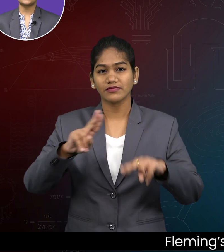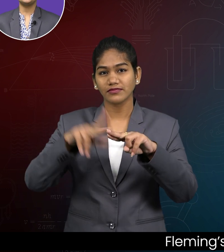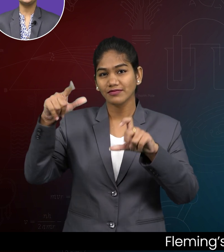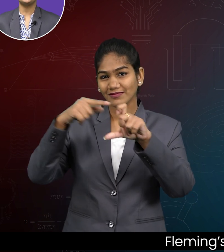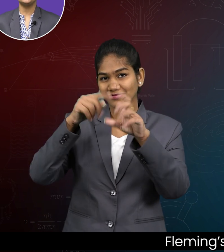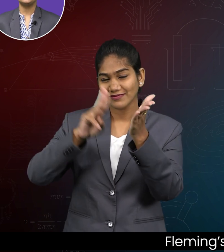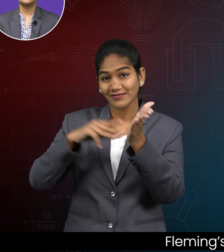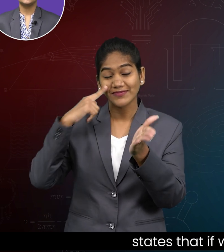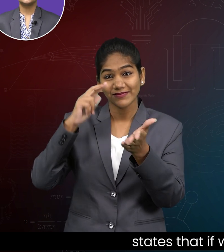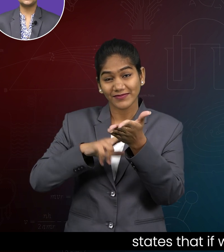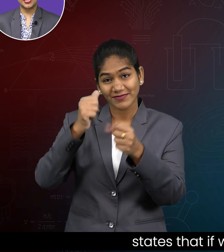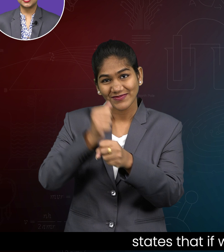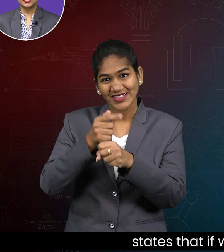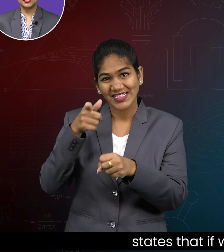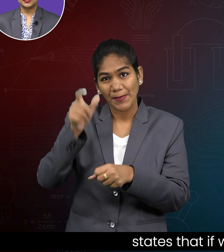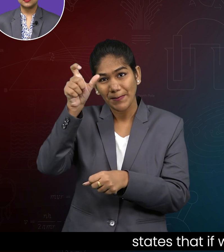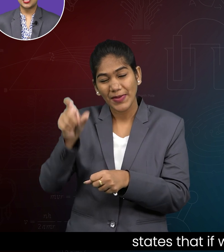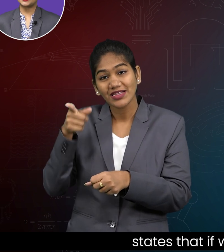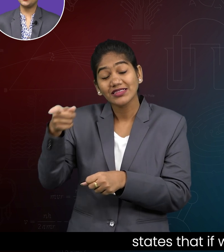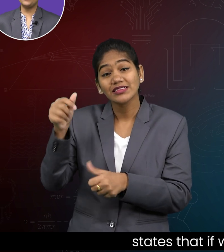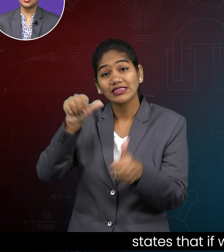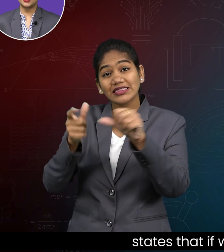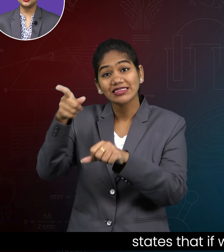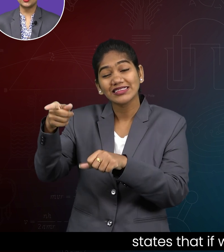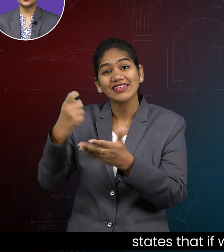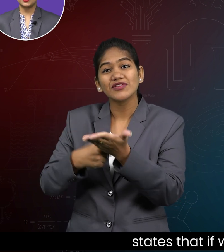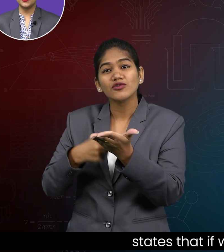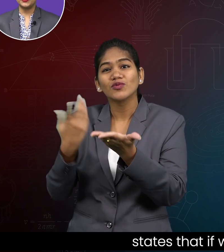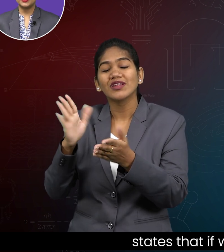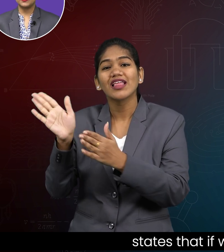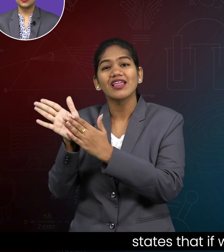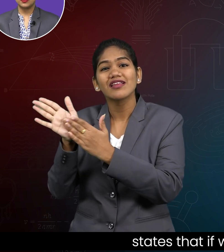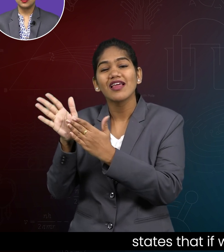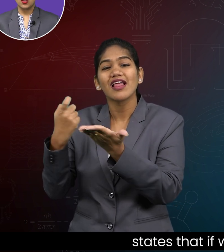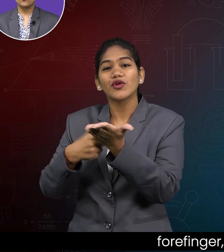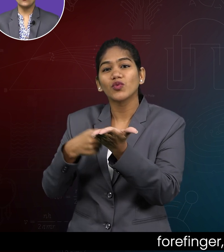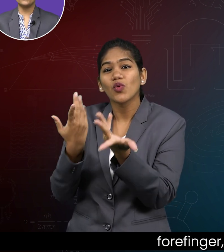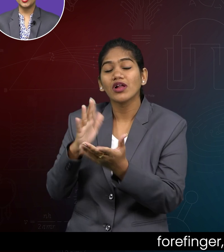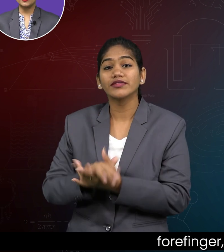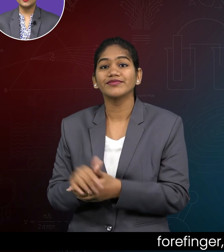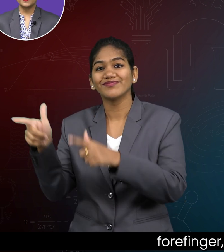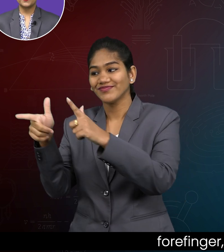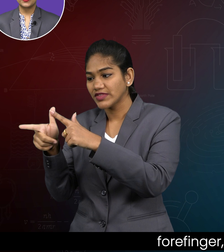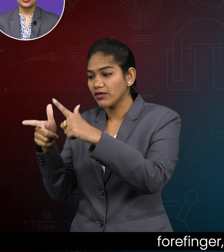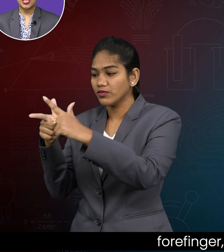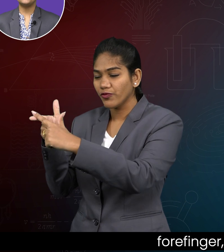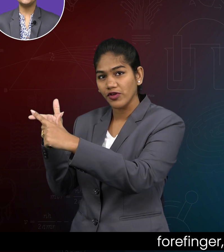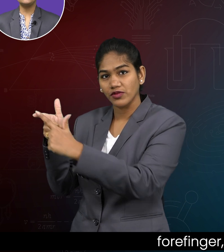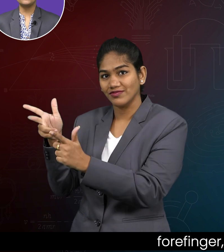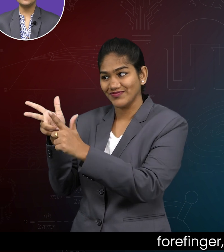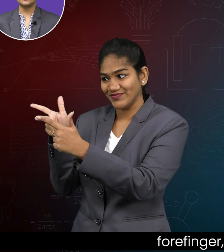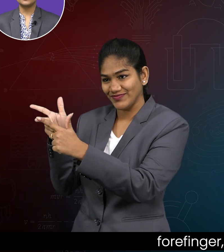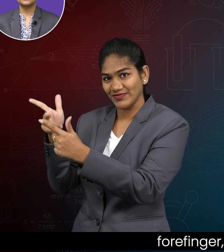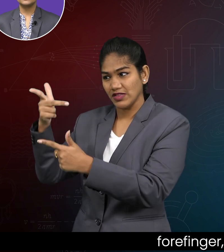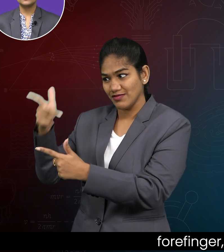Fleming's right-hand rule states that if we arrange our thumb, forefinger and